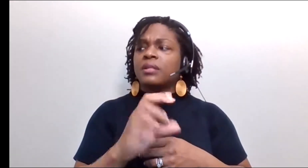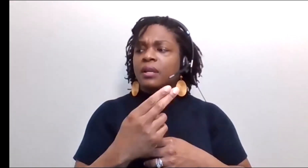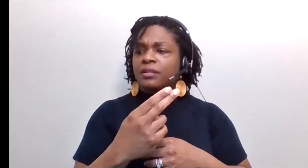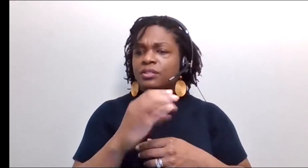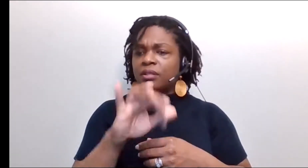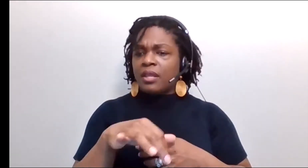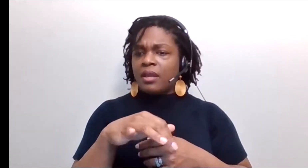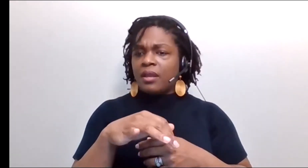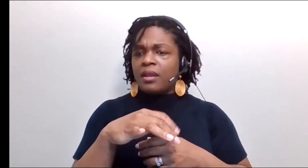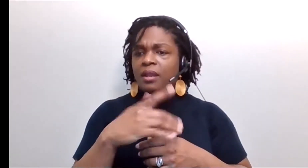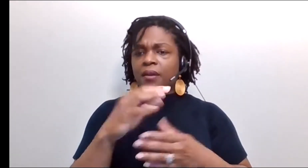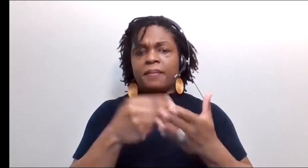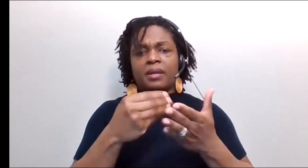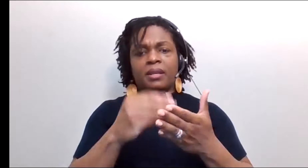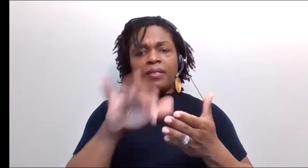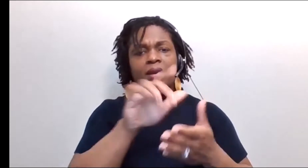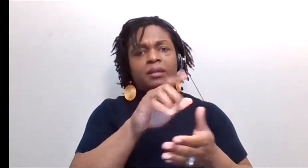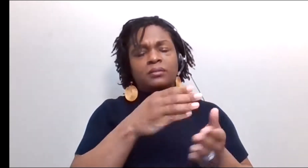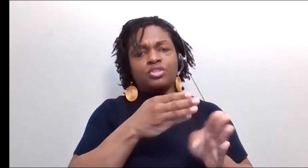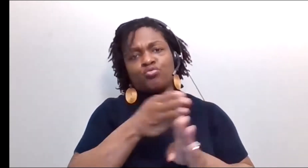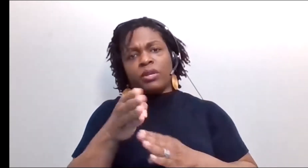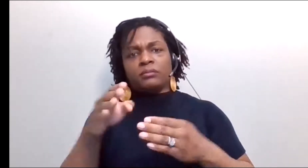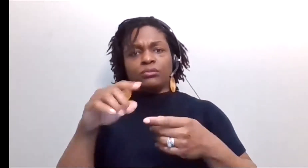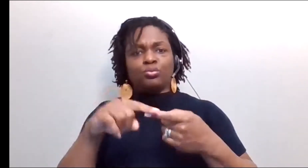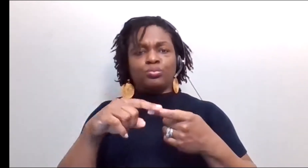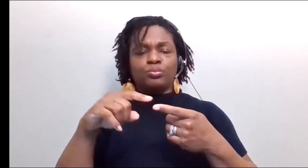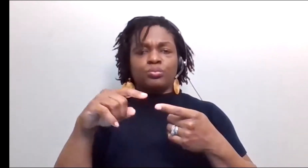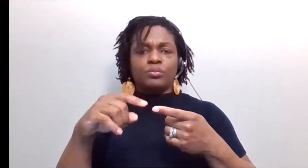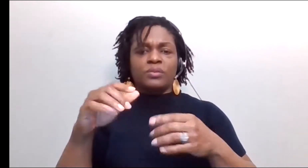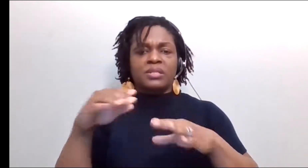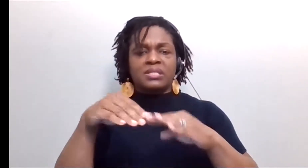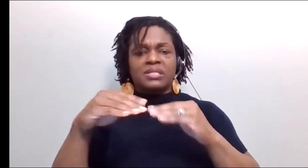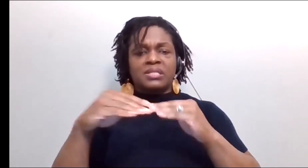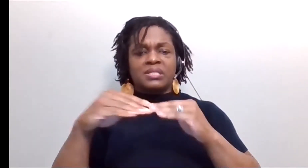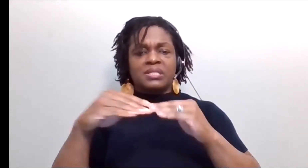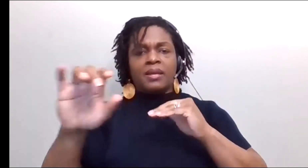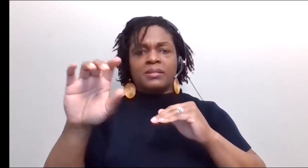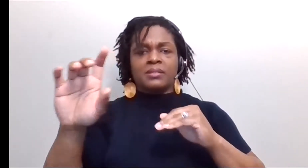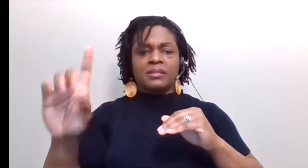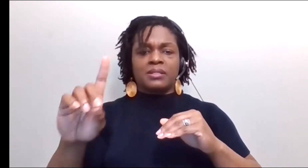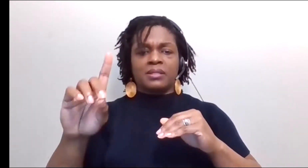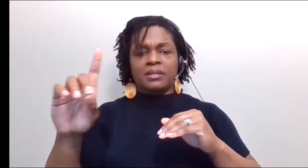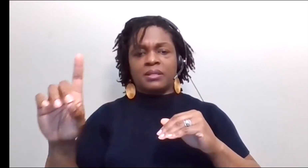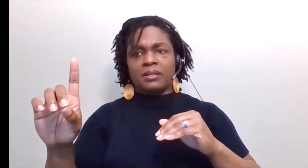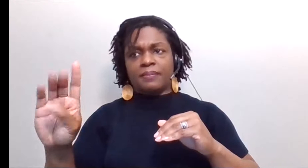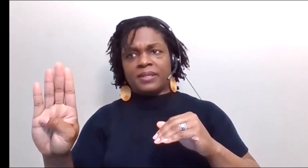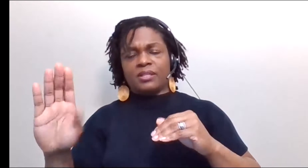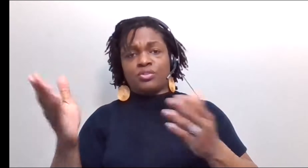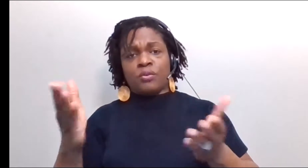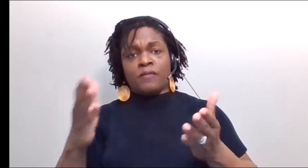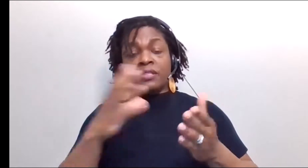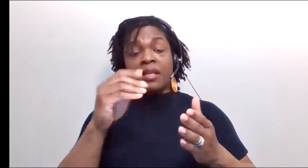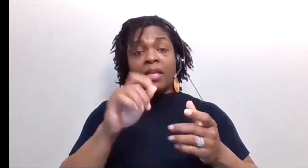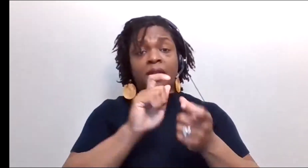be directed to stabilizing the DD service, and then the subsequent amendment on the